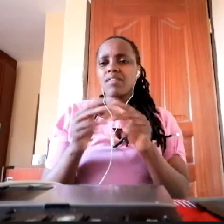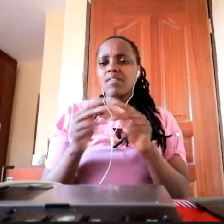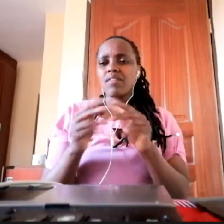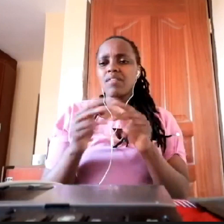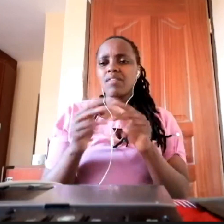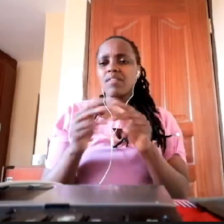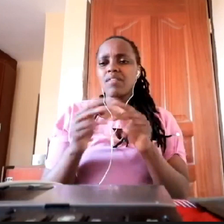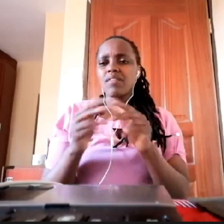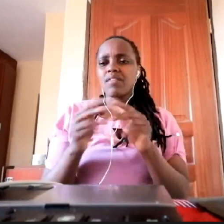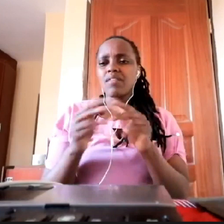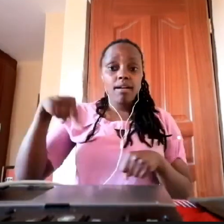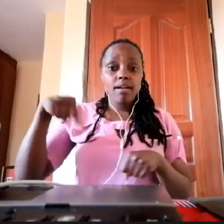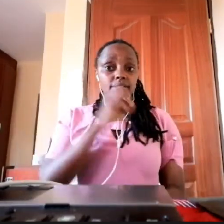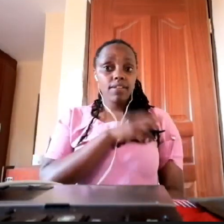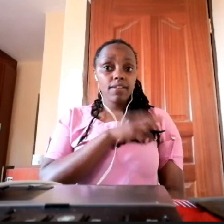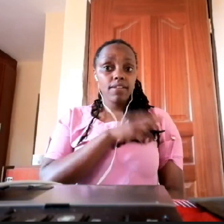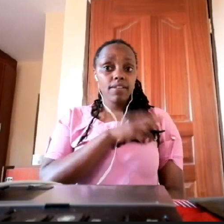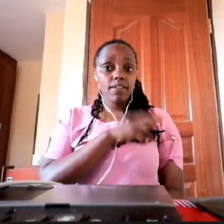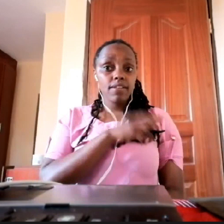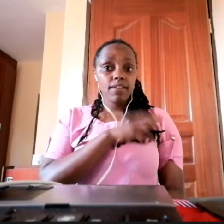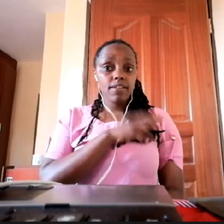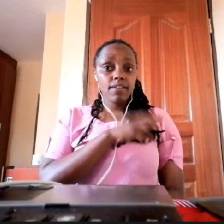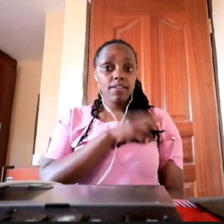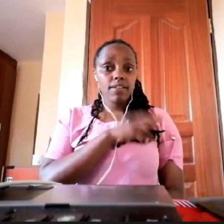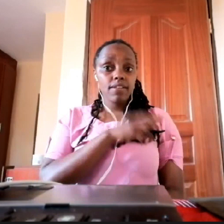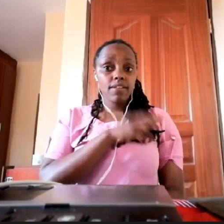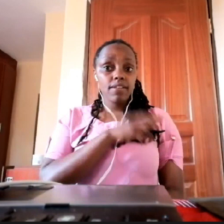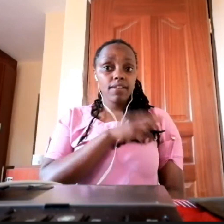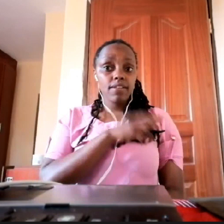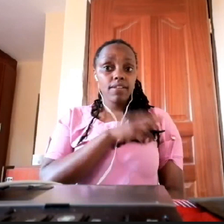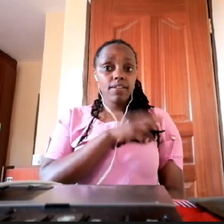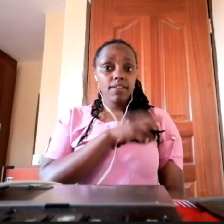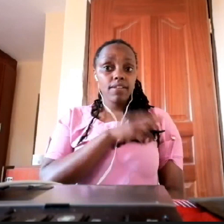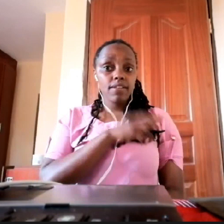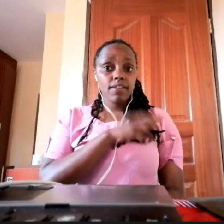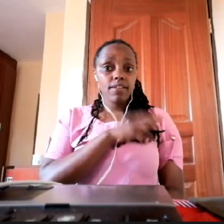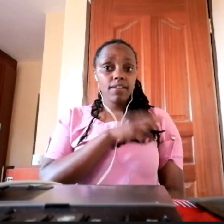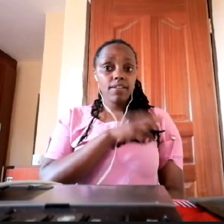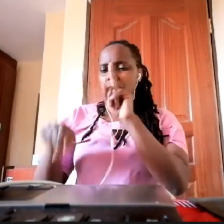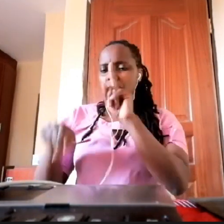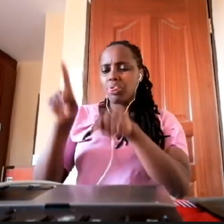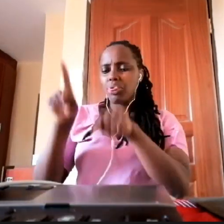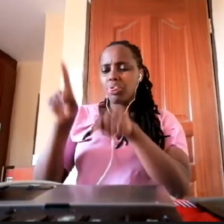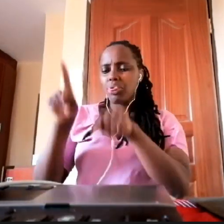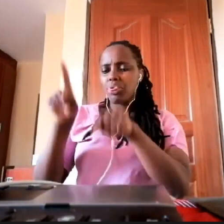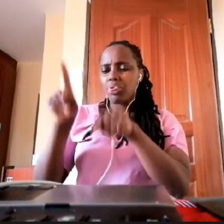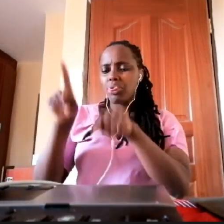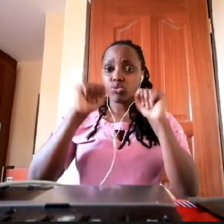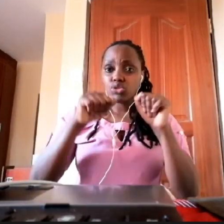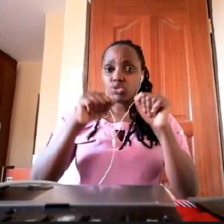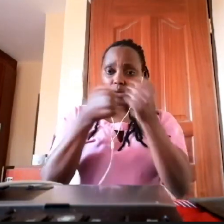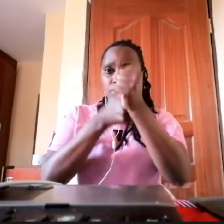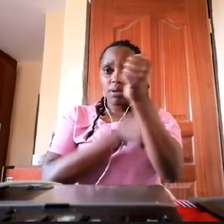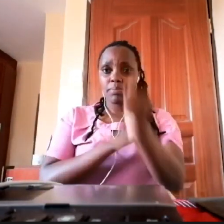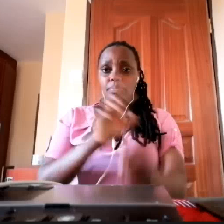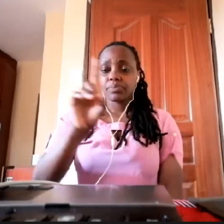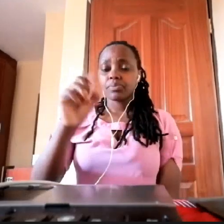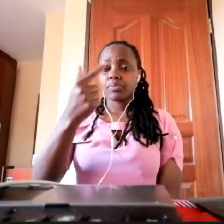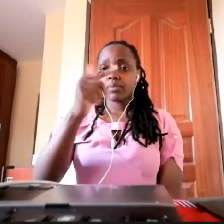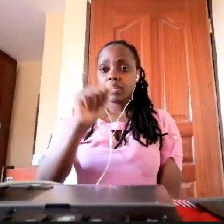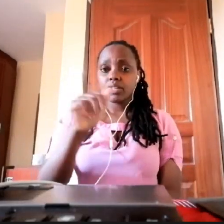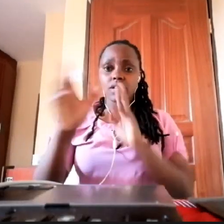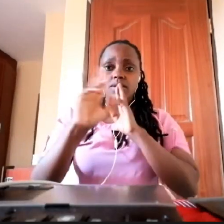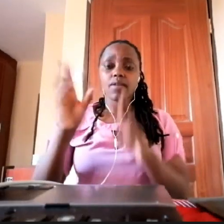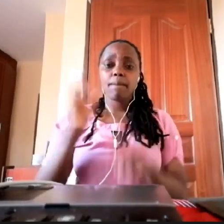us afraid to point out when we have obvious discrepancies, which can be backed by data into our